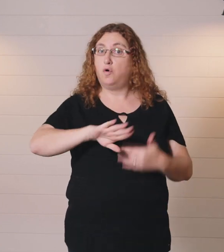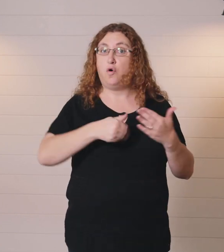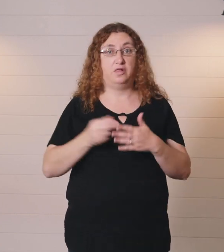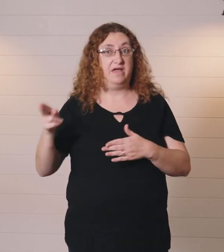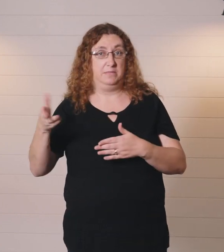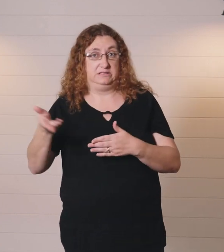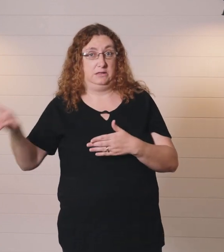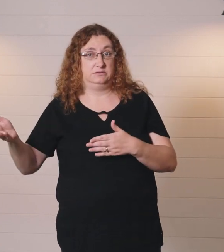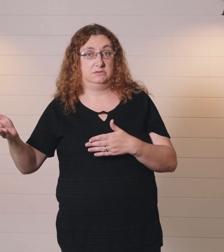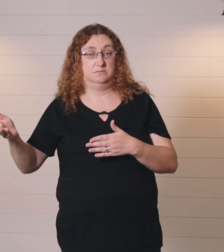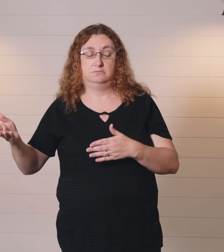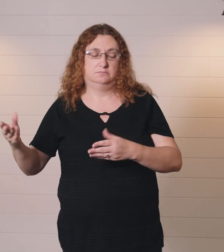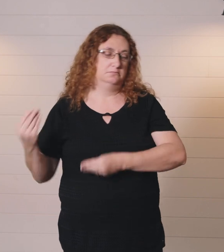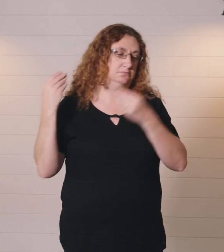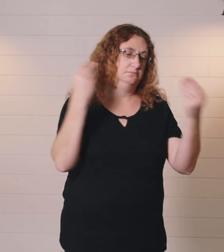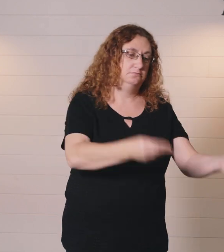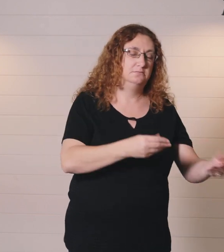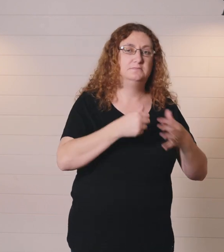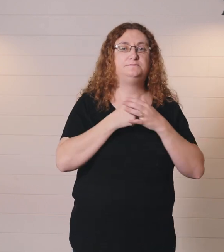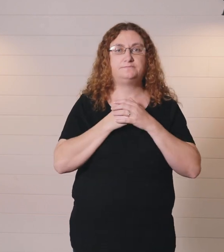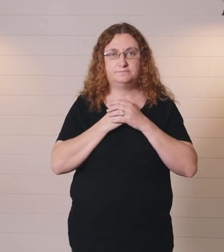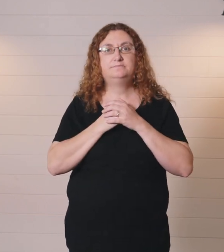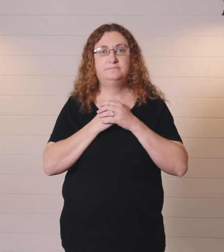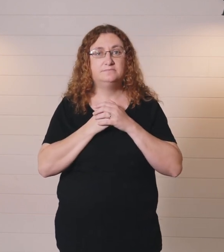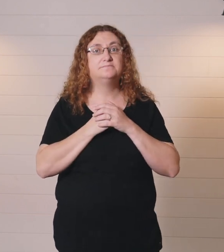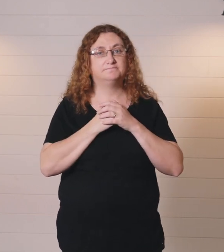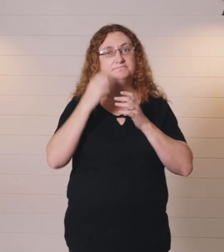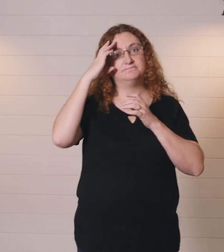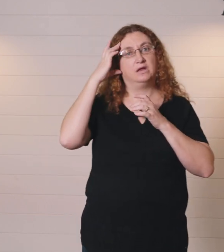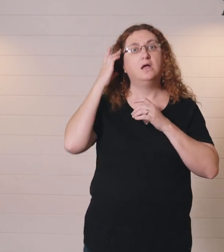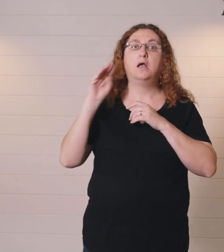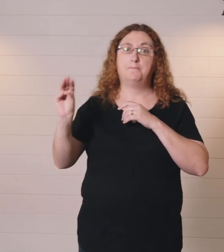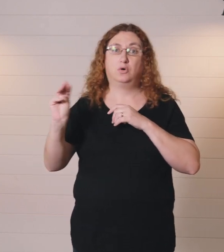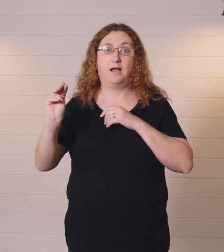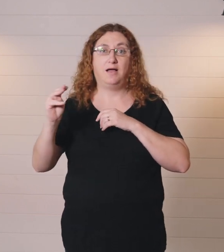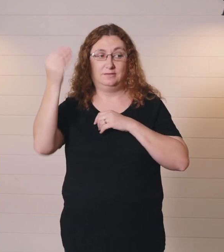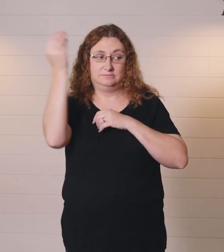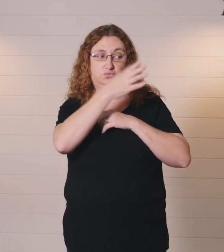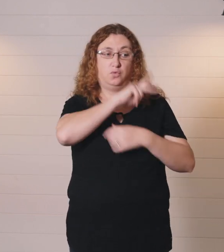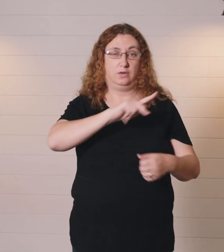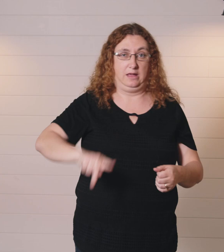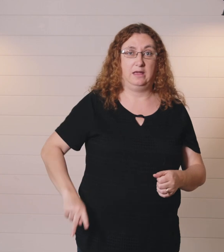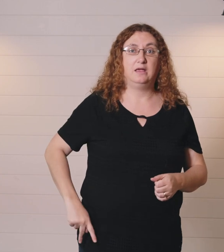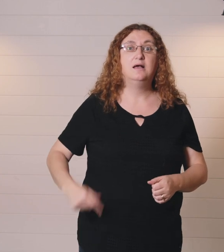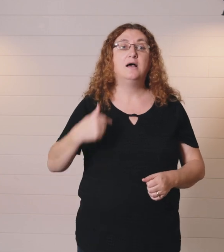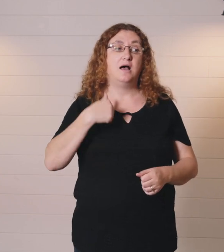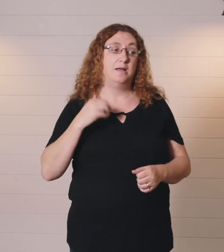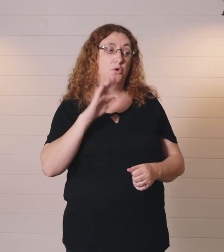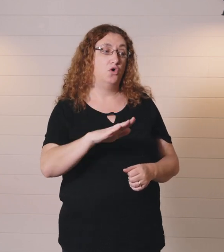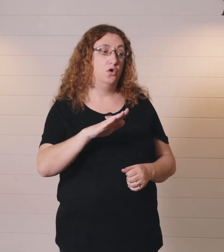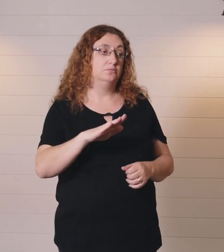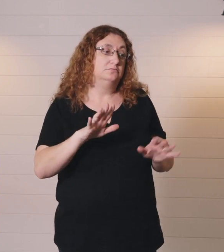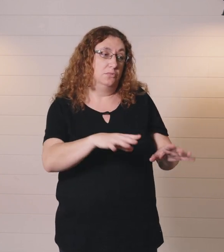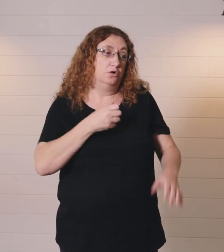Mordecai came into the presence of the king, for Esther had told how he was related to her. The king took off his signet ring, which he had reclaimed